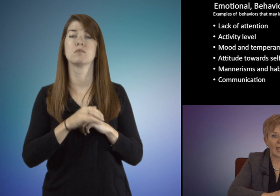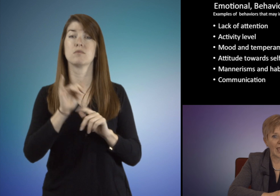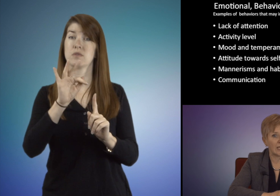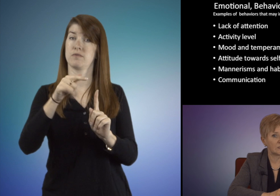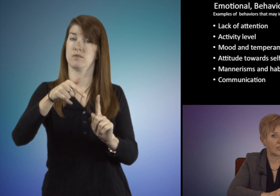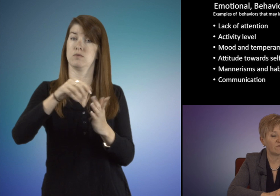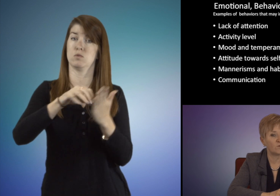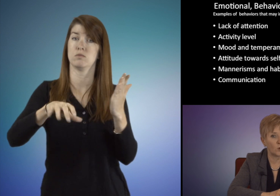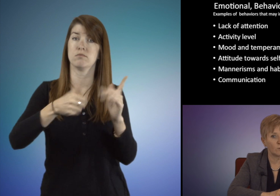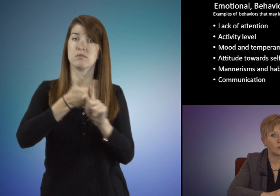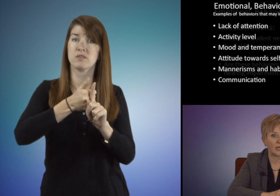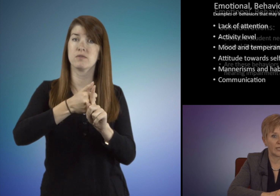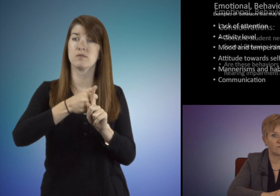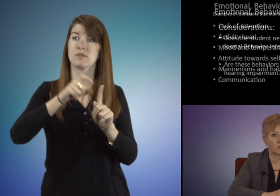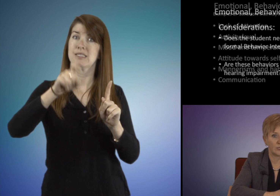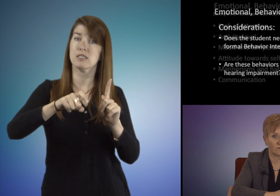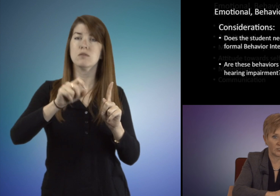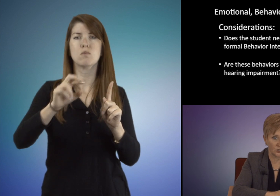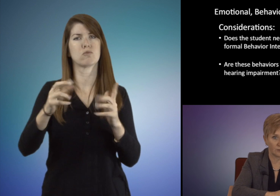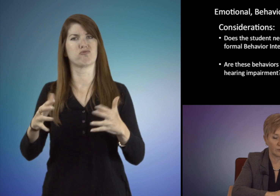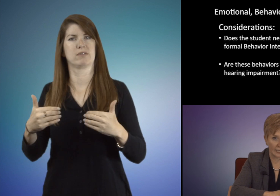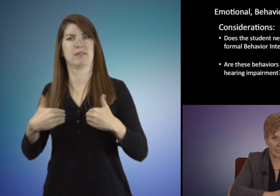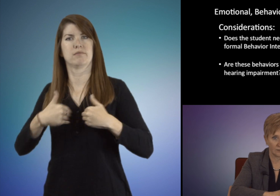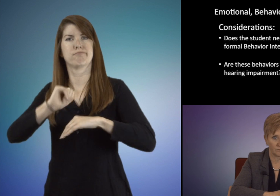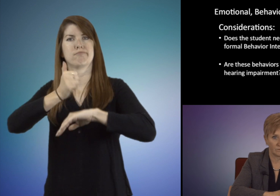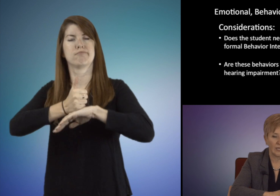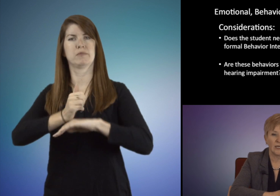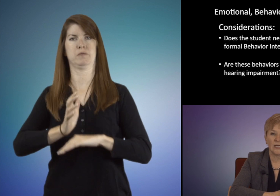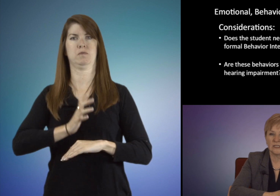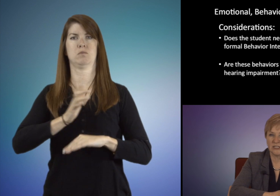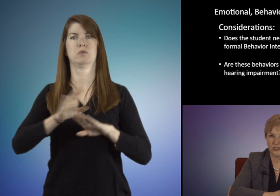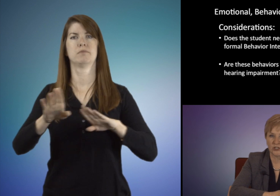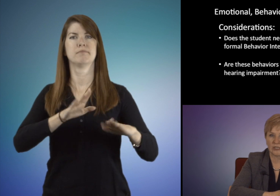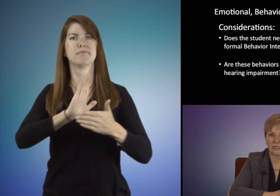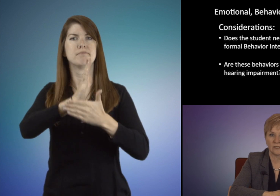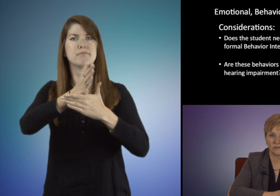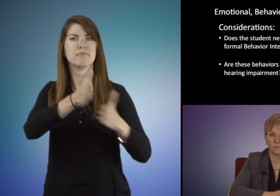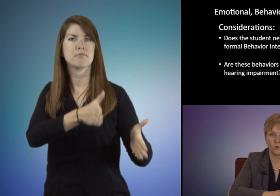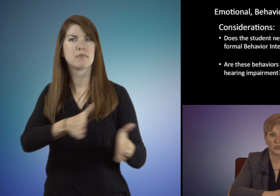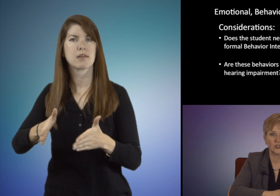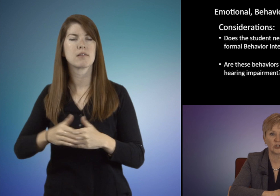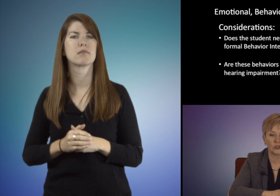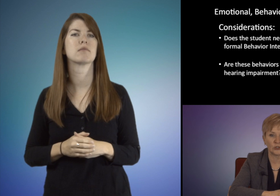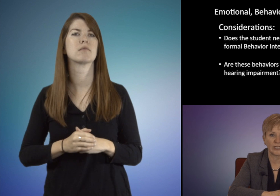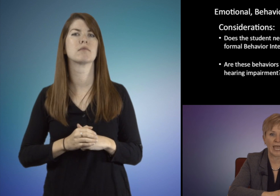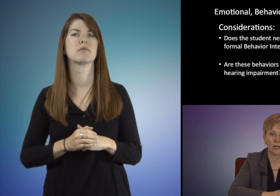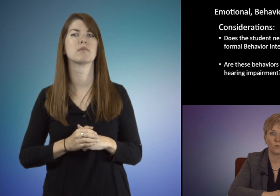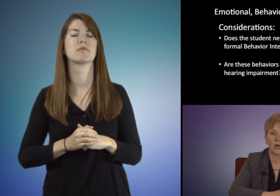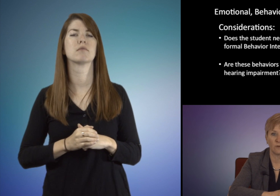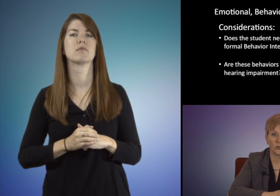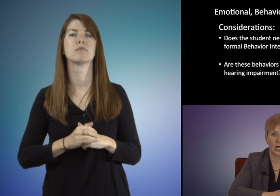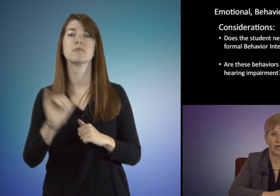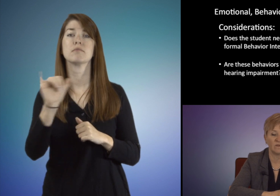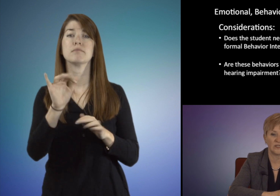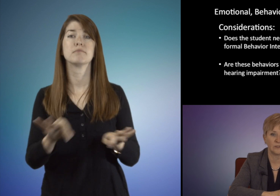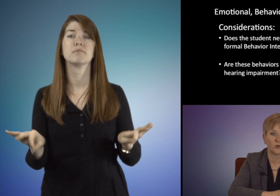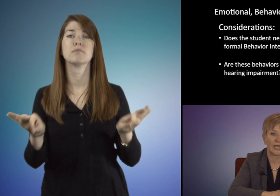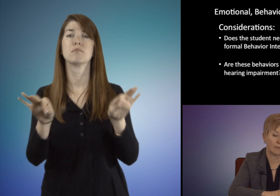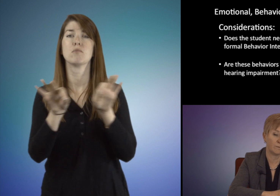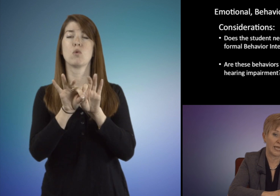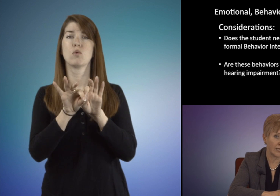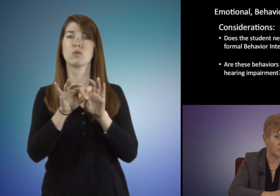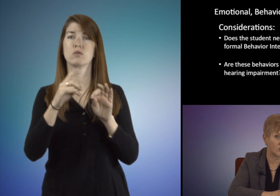or has a formal behavior intervention plan. Additionally, it's important to look at whether or not